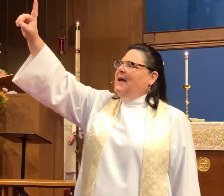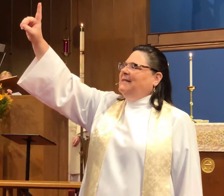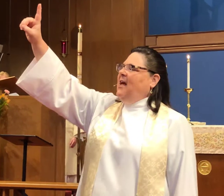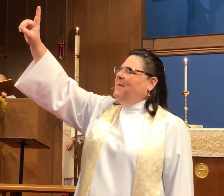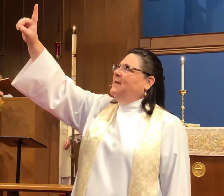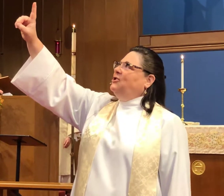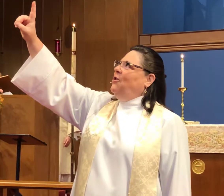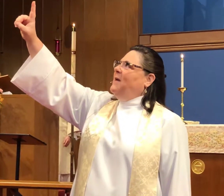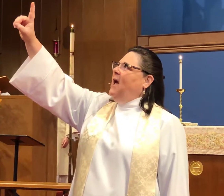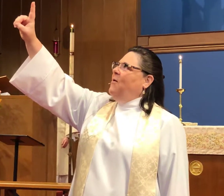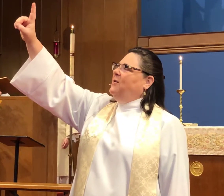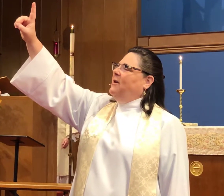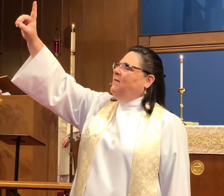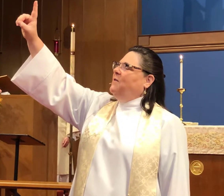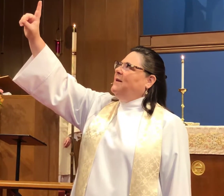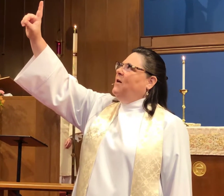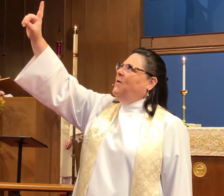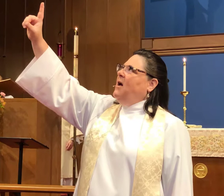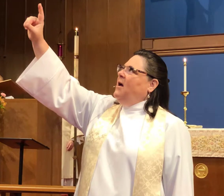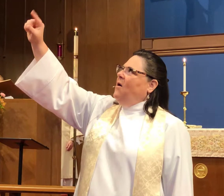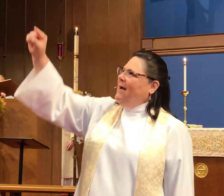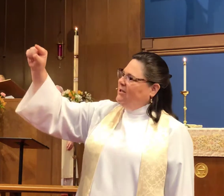tell me, show me how it would look if you would go,